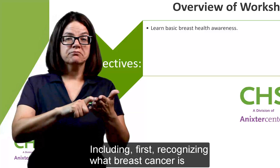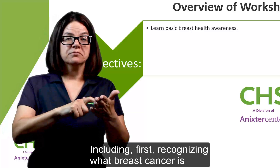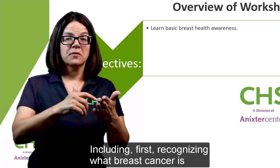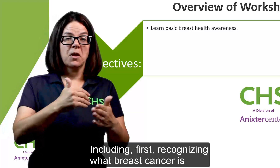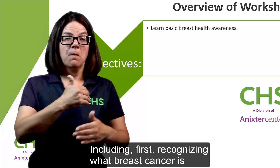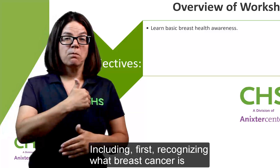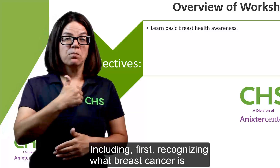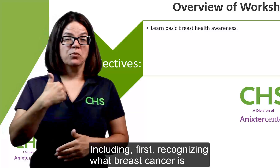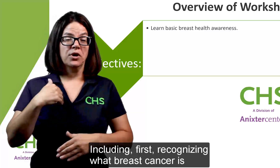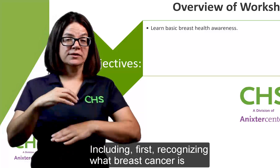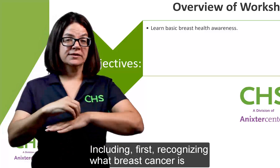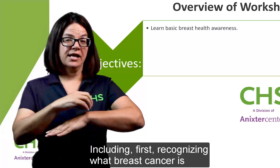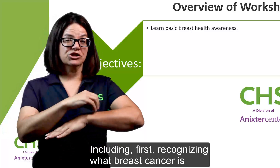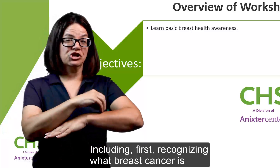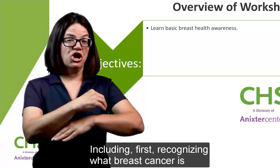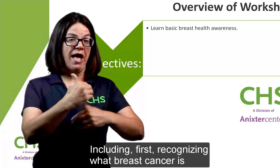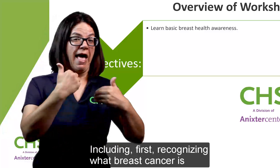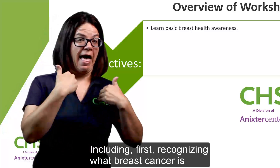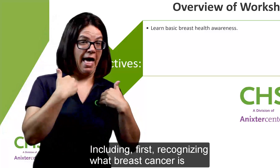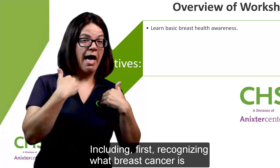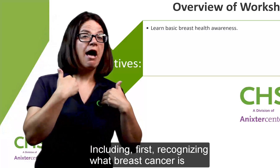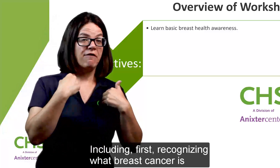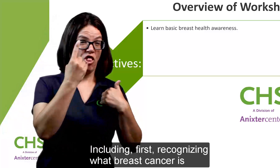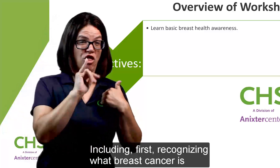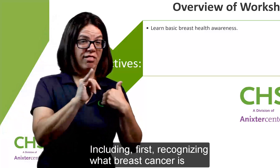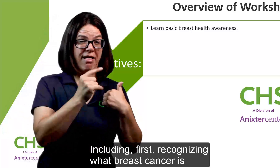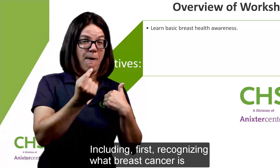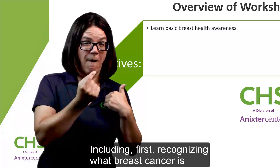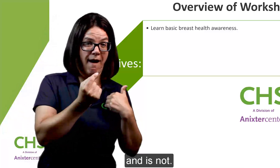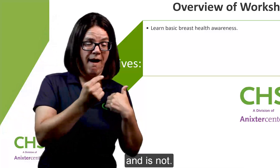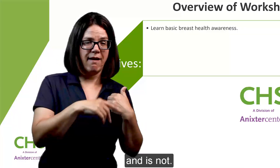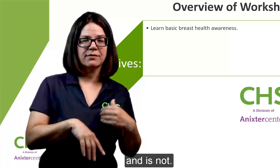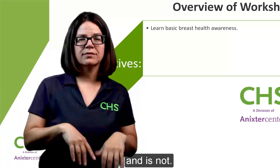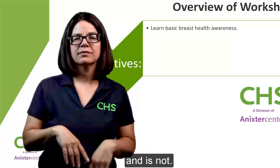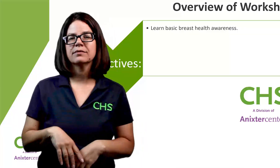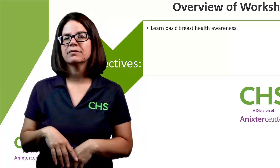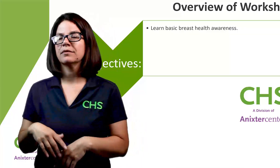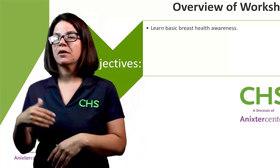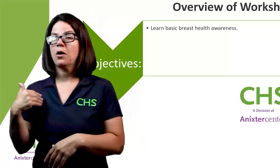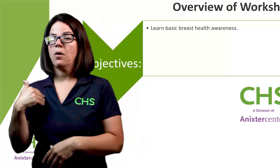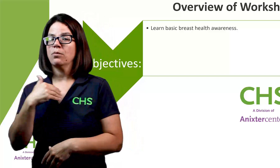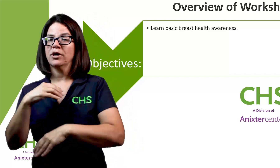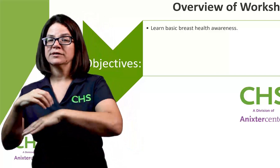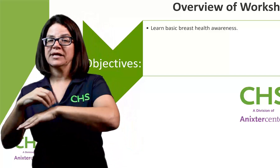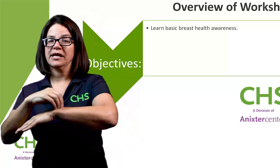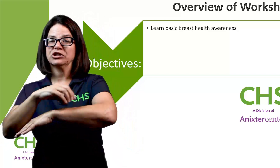first, recognizing what breast cancer is and is not.